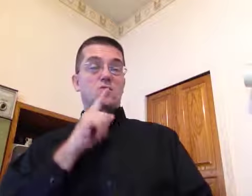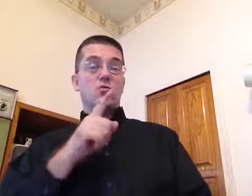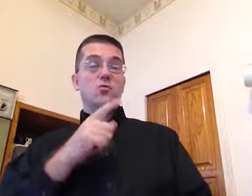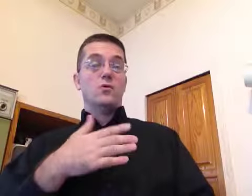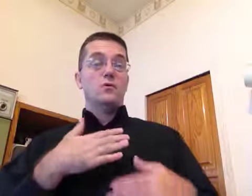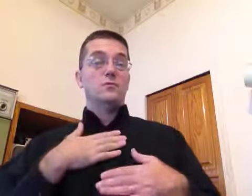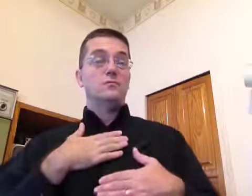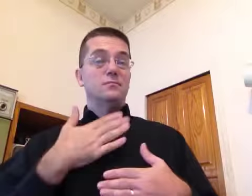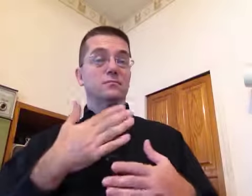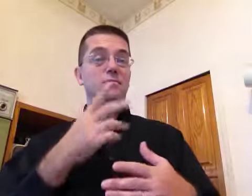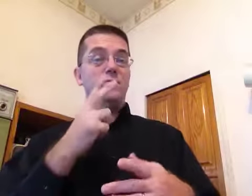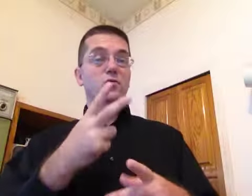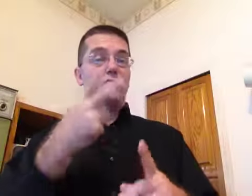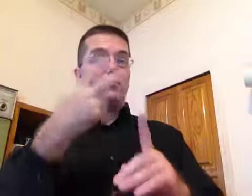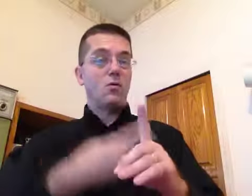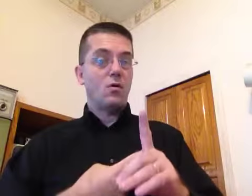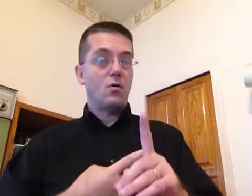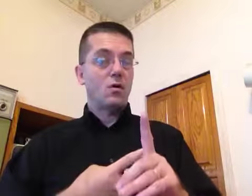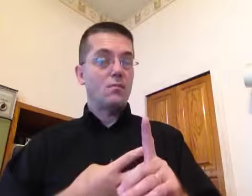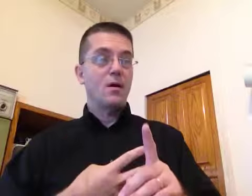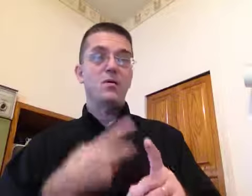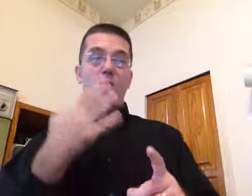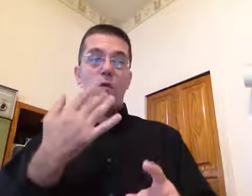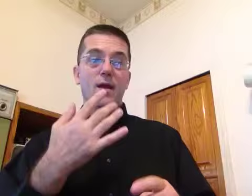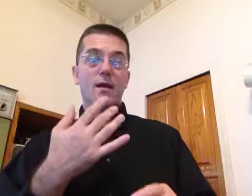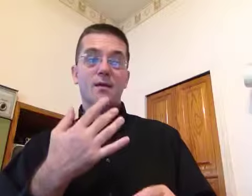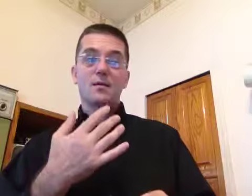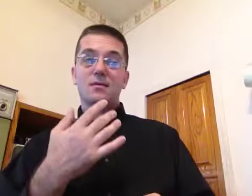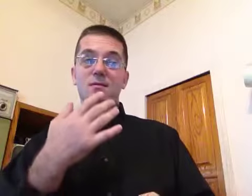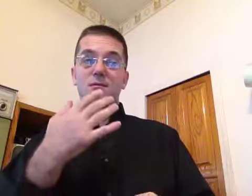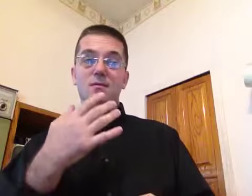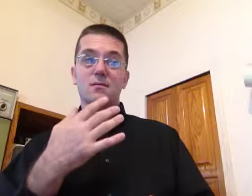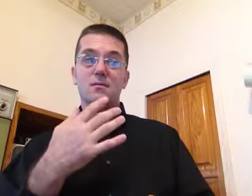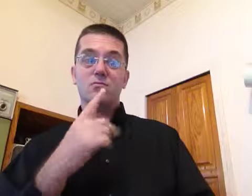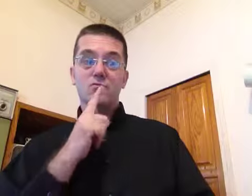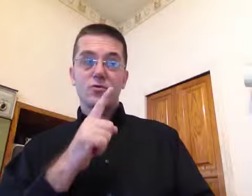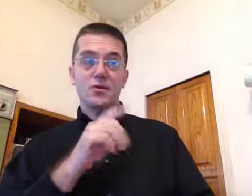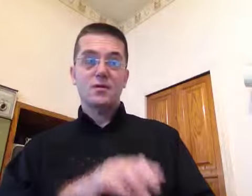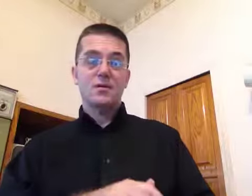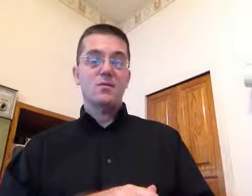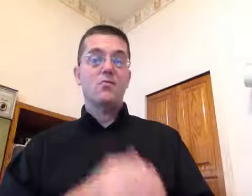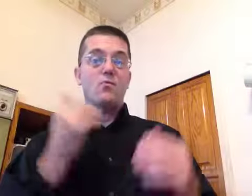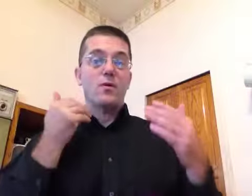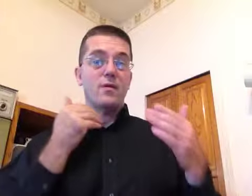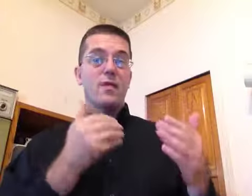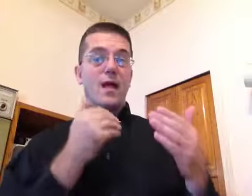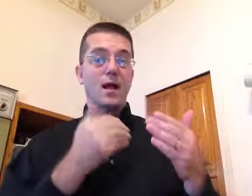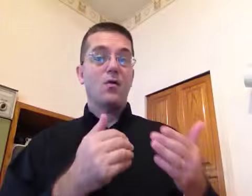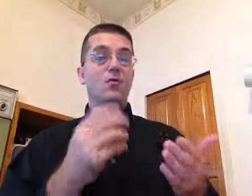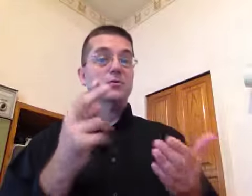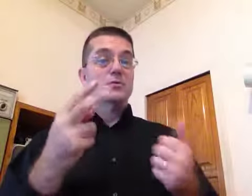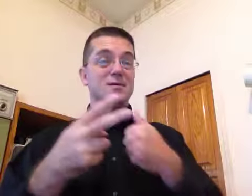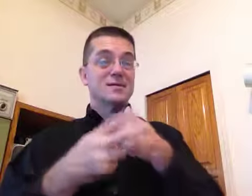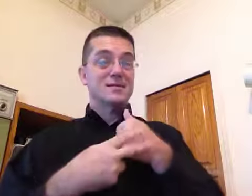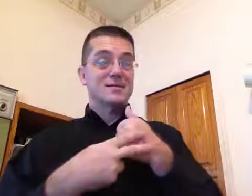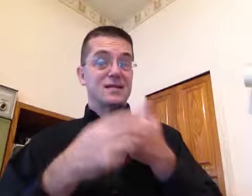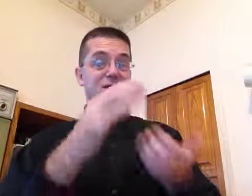wait 2 more months after February, darling? I mean, we're that close. It's not like we're asking her to wait